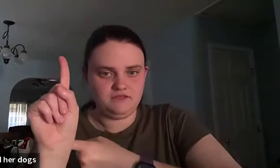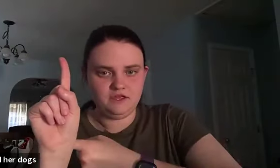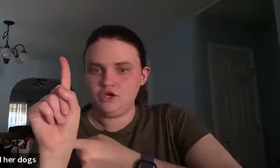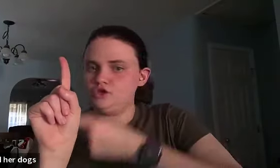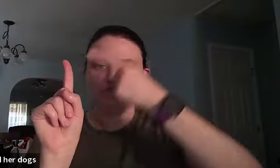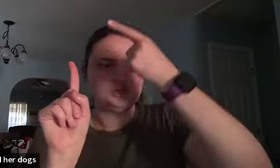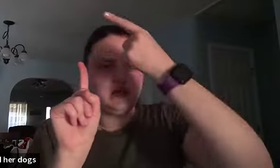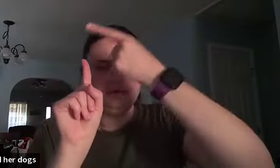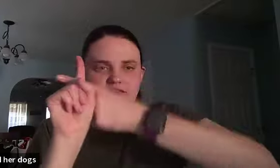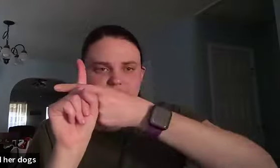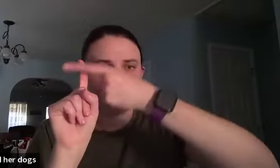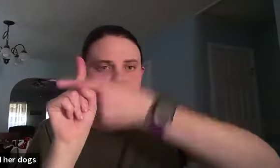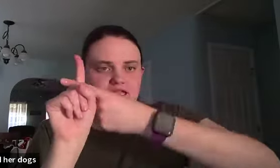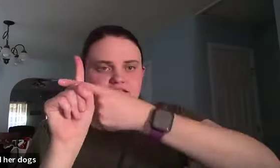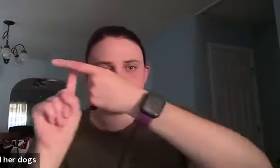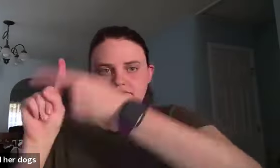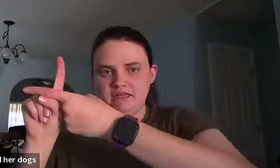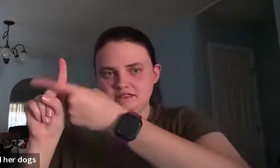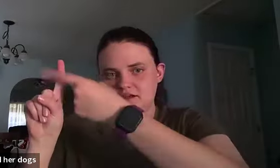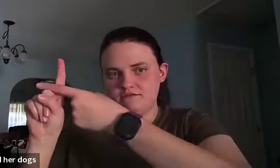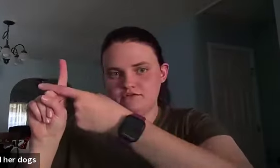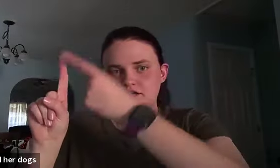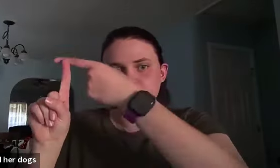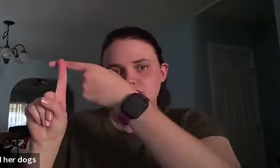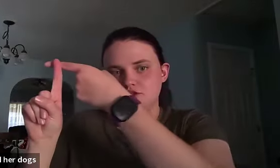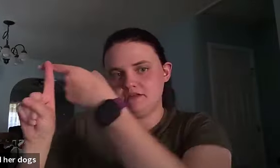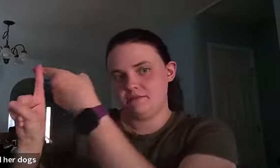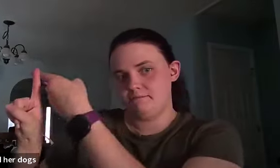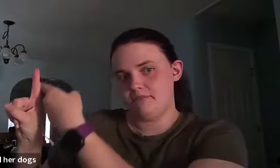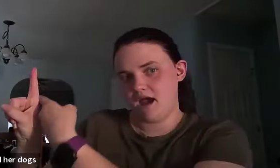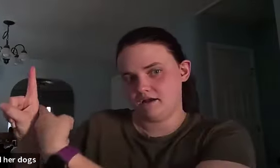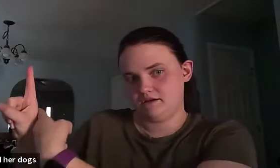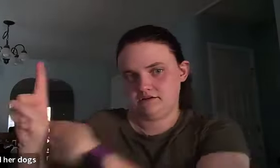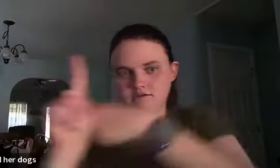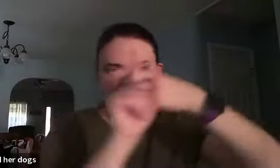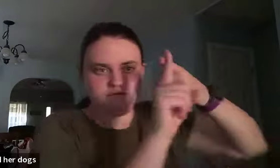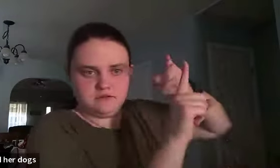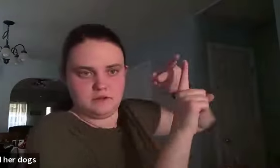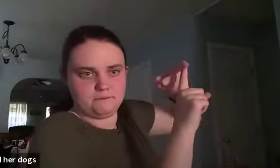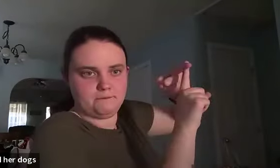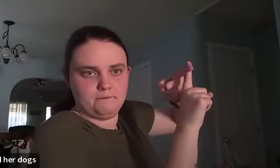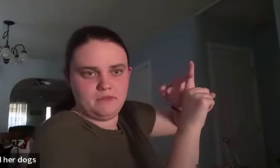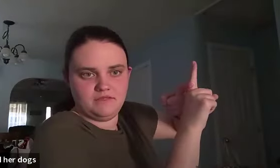Month. You should not be feeling any sort of hit of your fingers. It should be the back. Month.